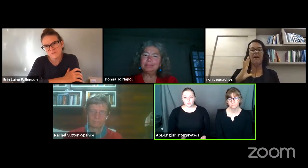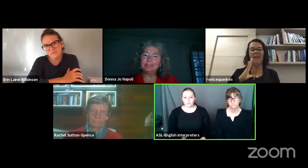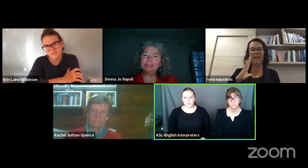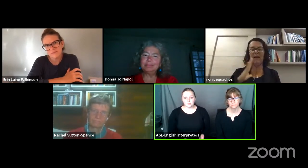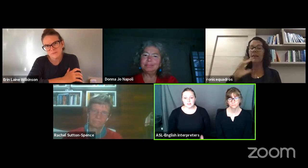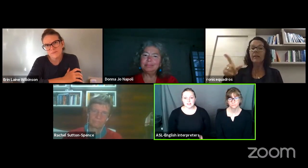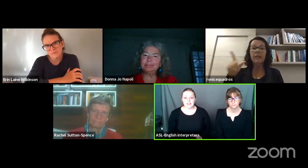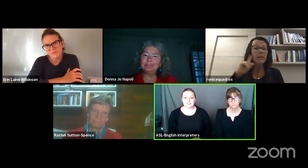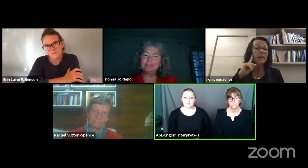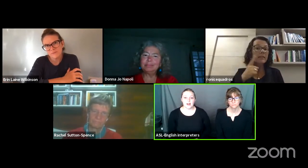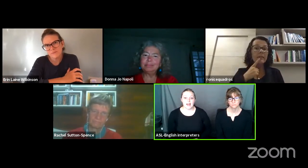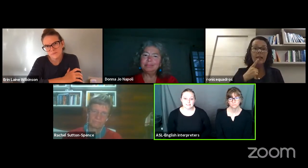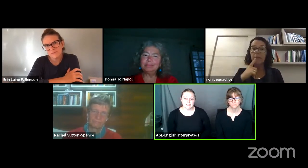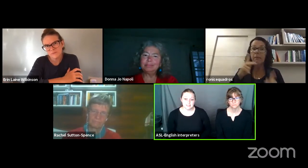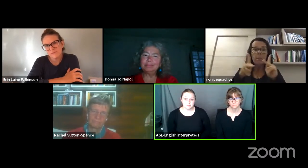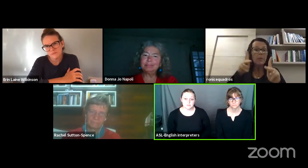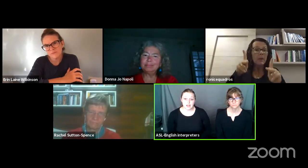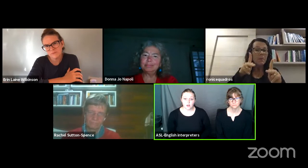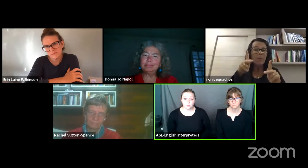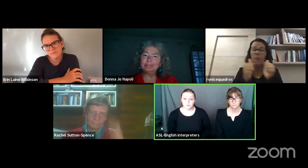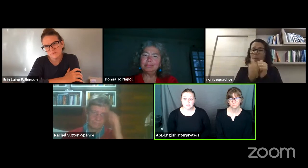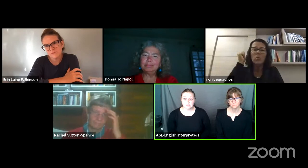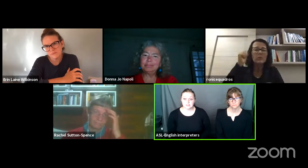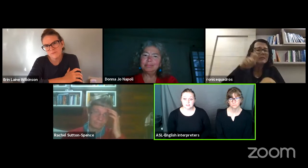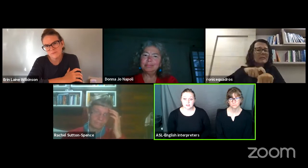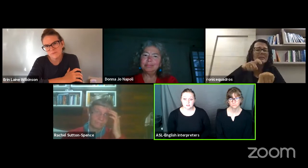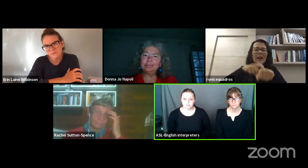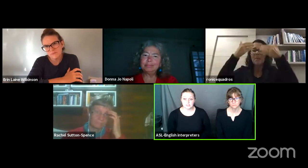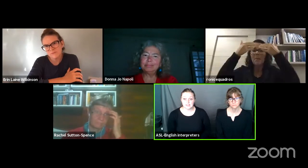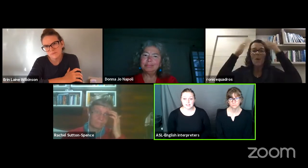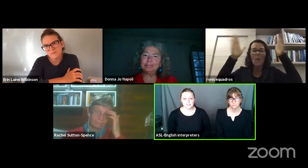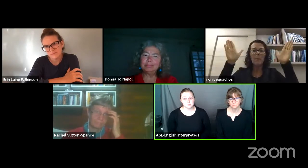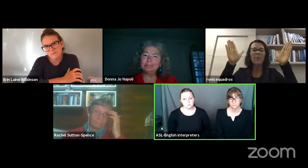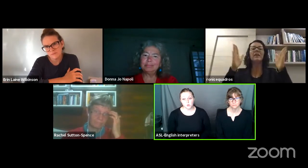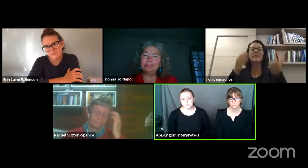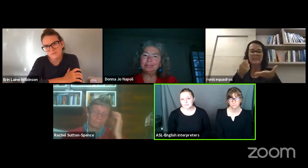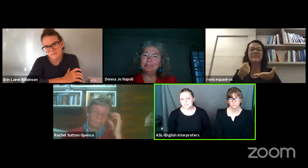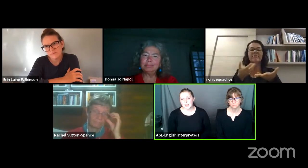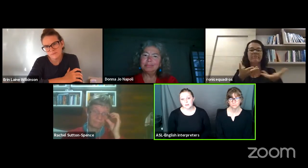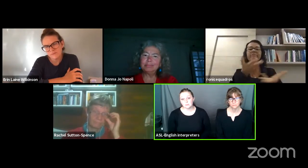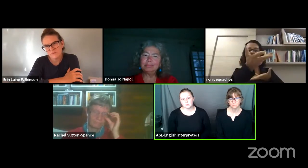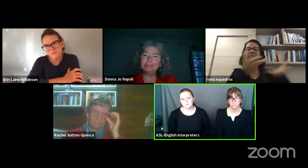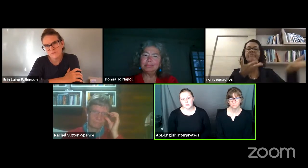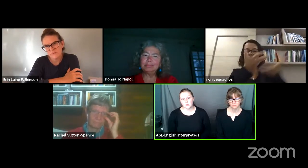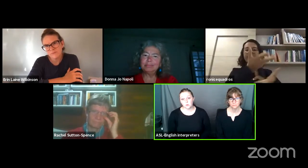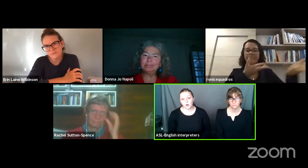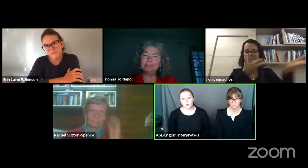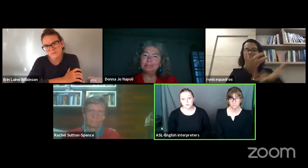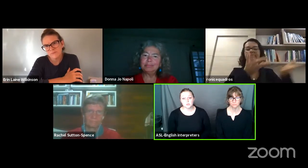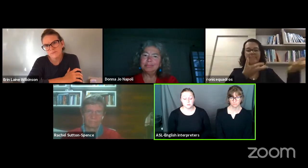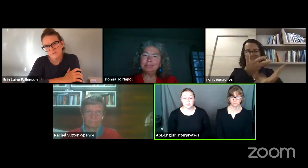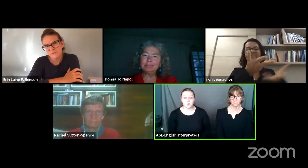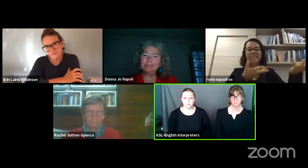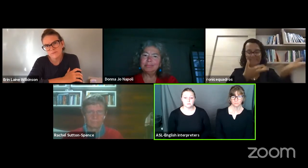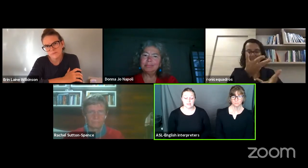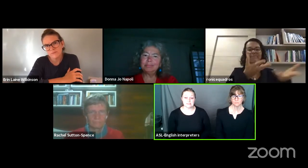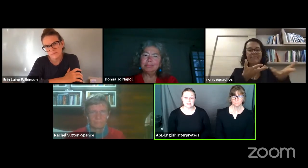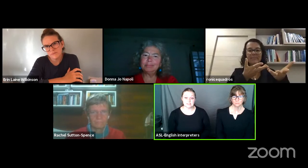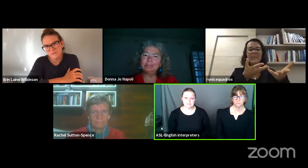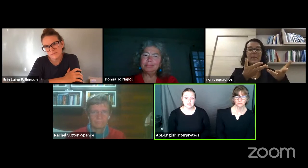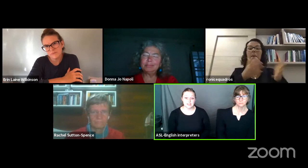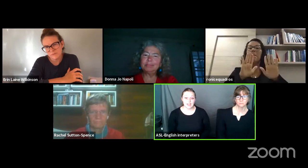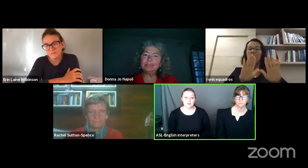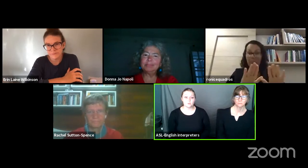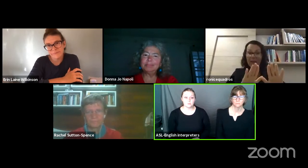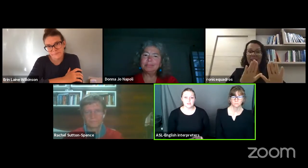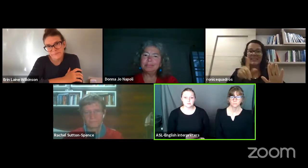when they realize that we're asking them to help us understand, most of the time they will also be